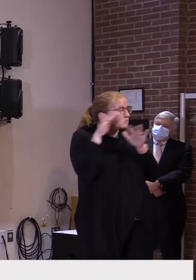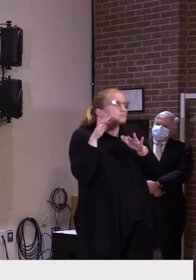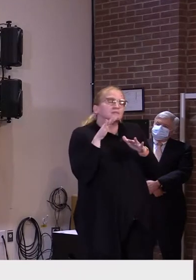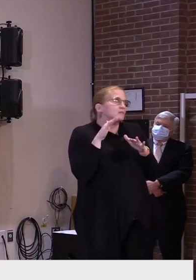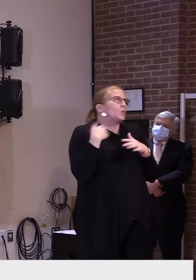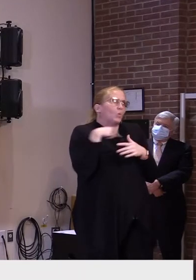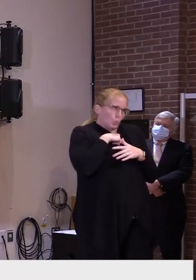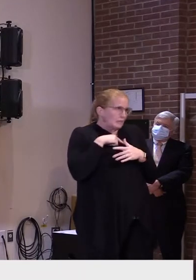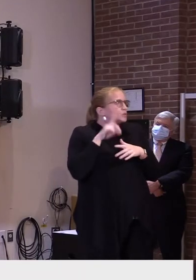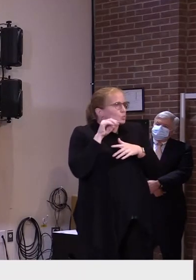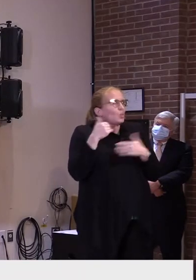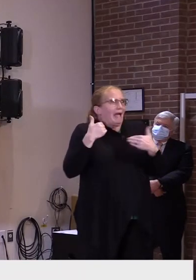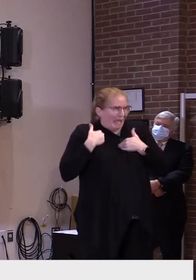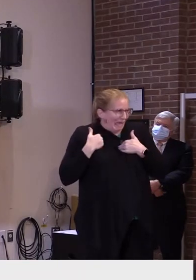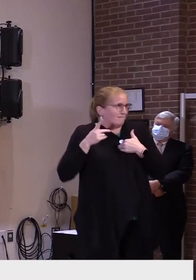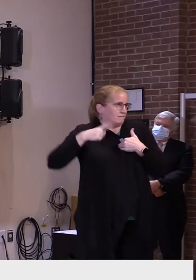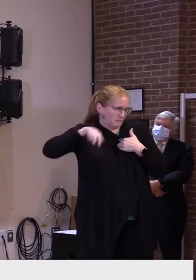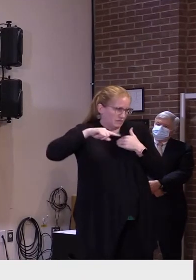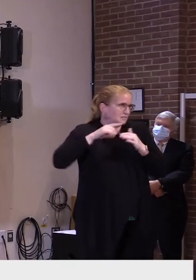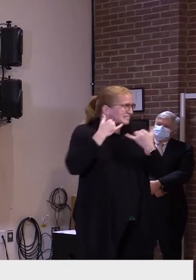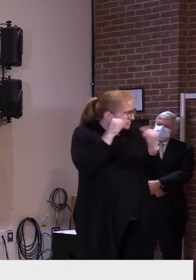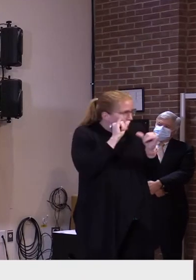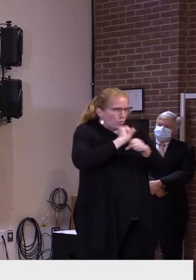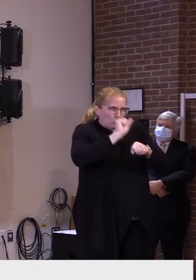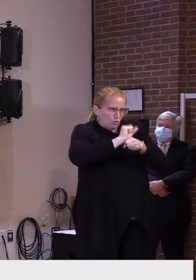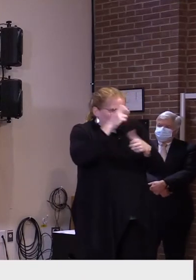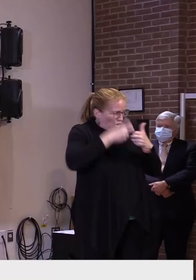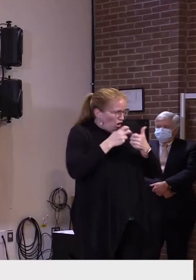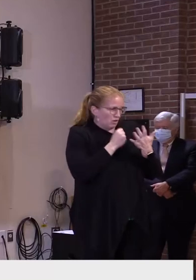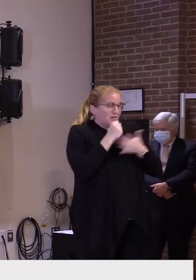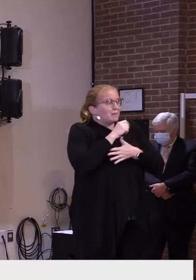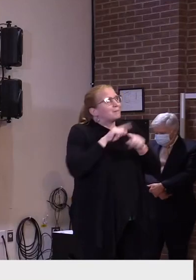focusing this effort on the people at highest risk of COVID,